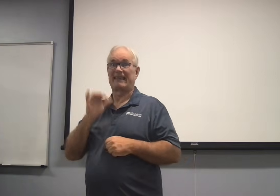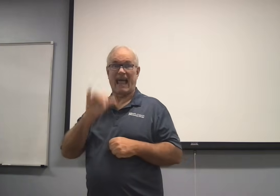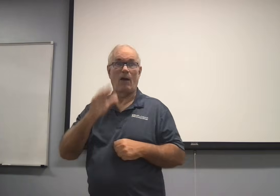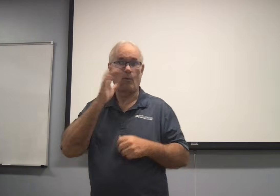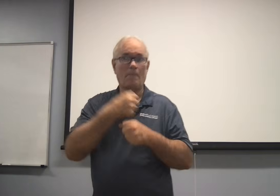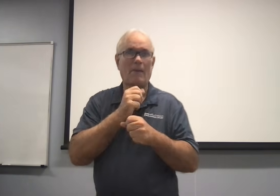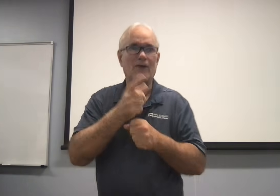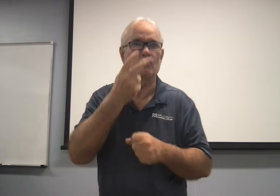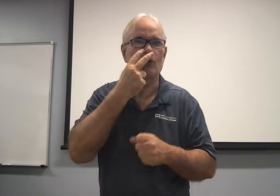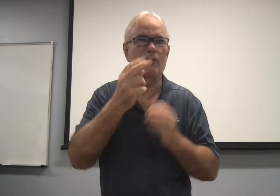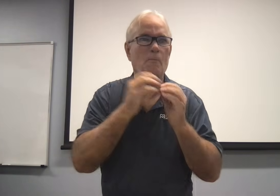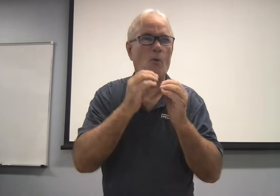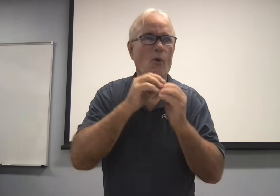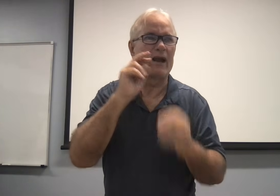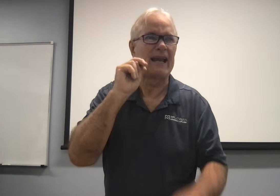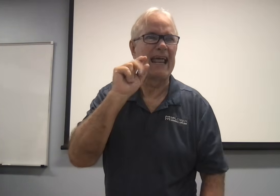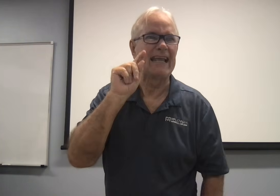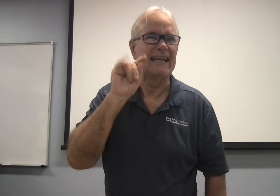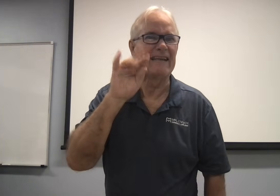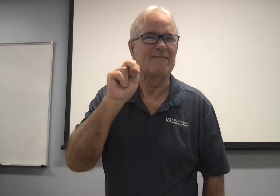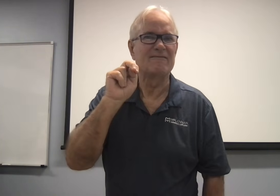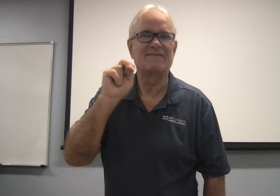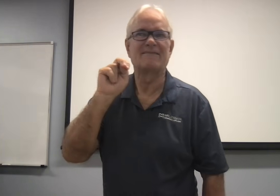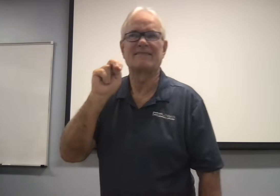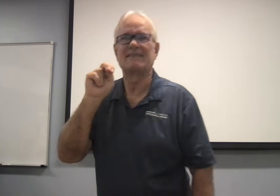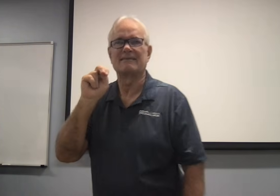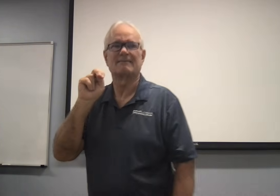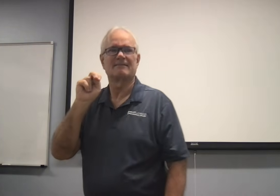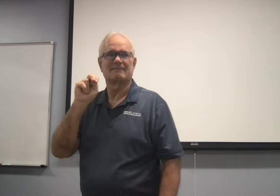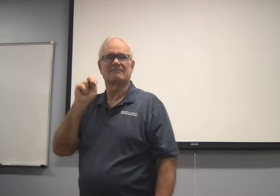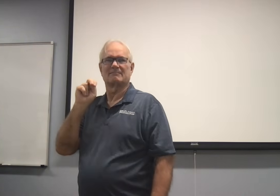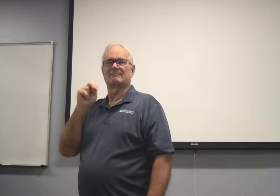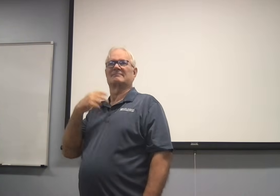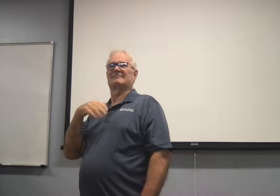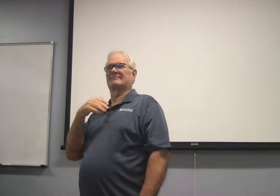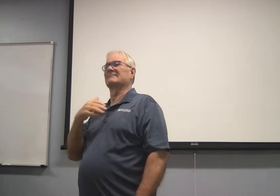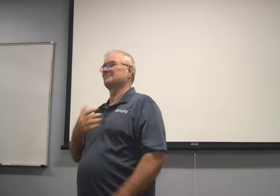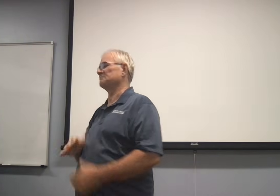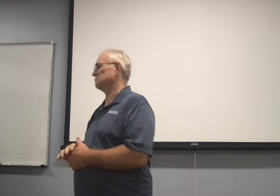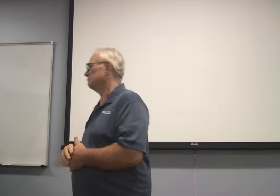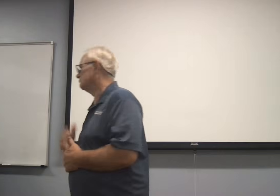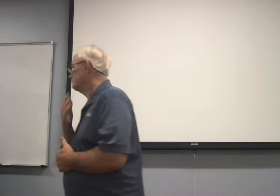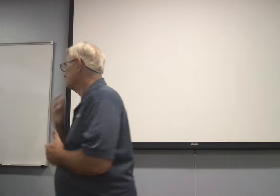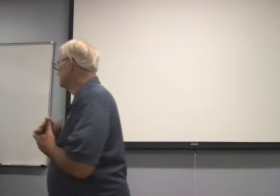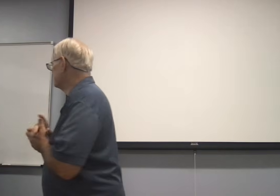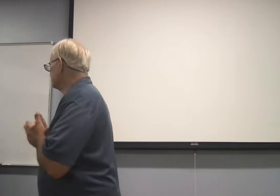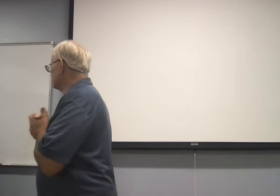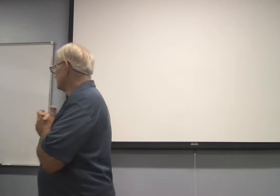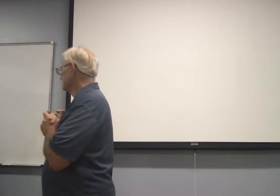You could do that. That will make you look more negative. Like, oof.